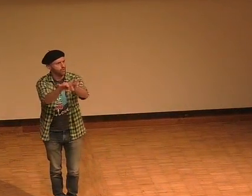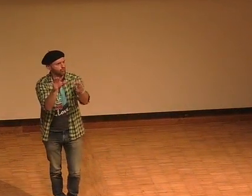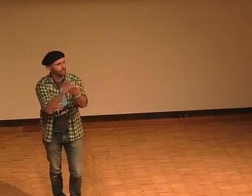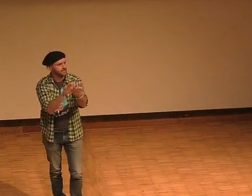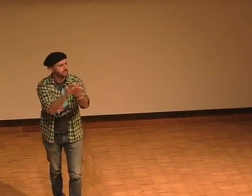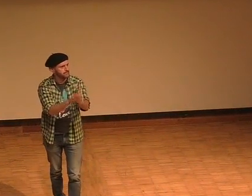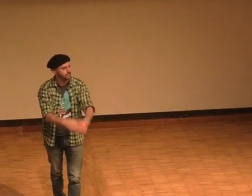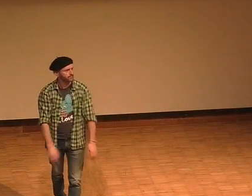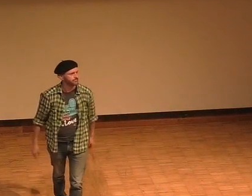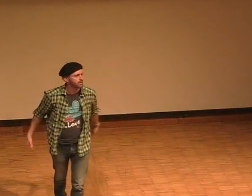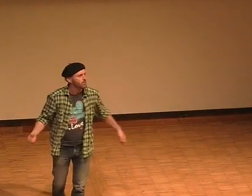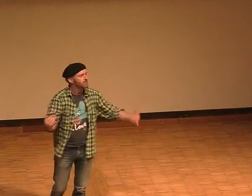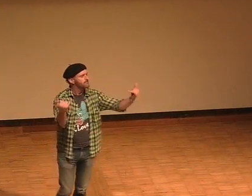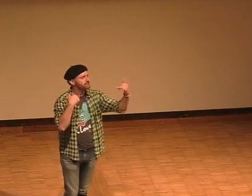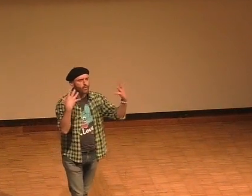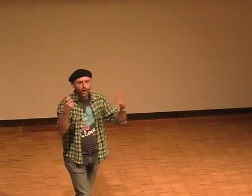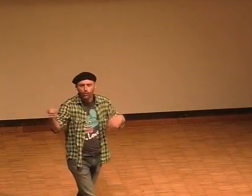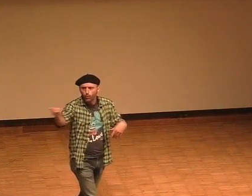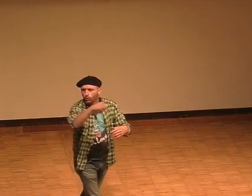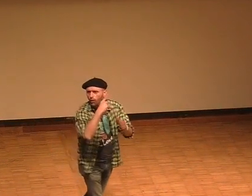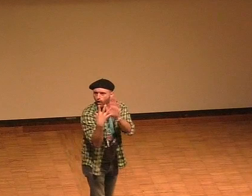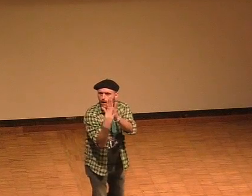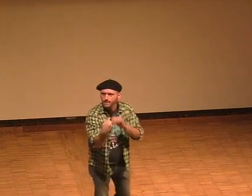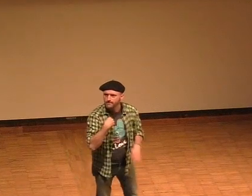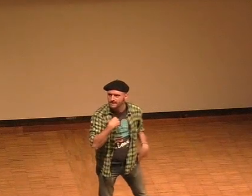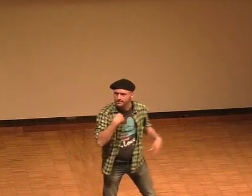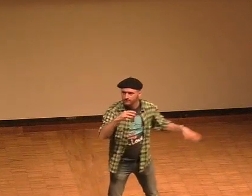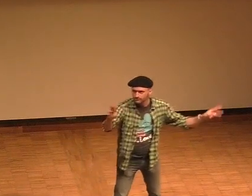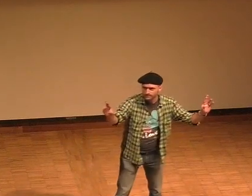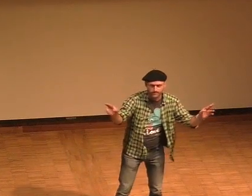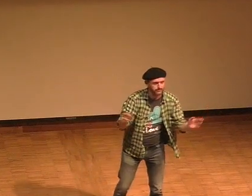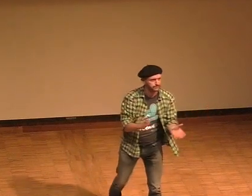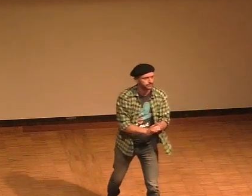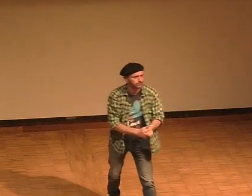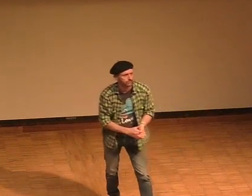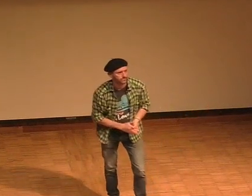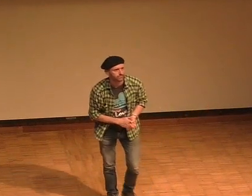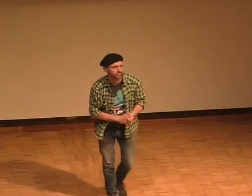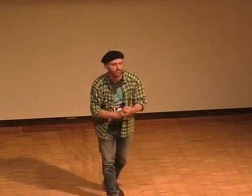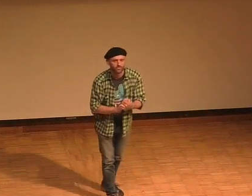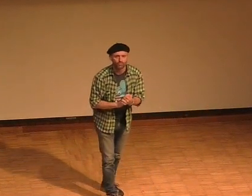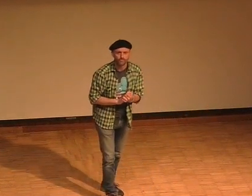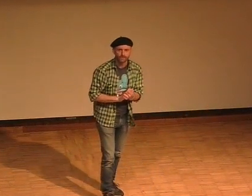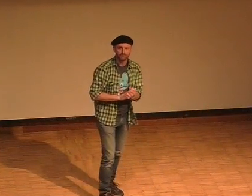what the other important thing is rhythm. I want you to copy me, okay?